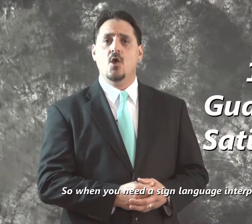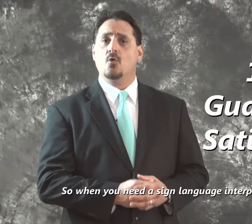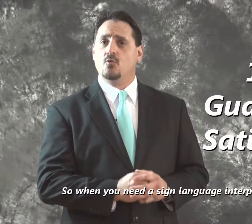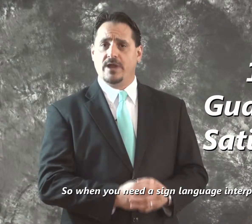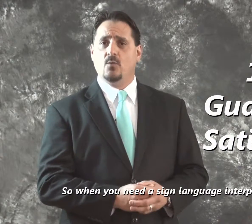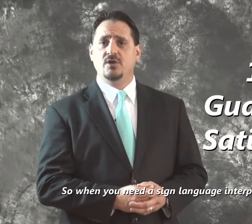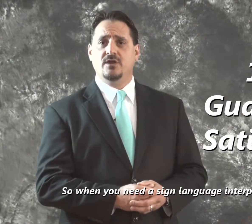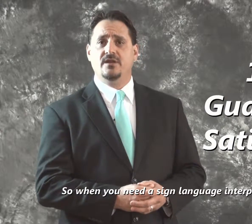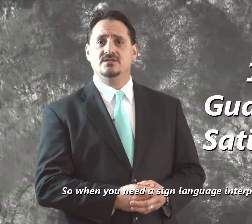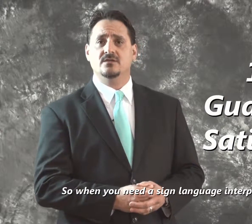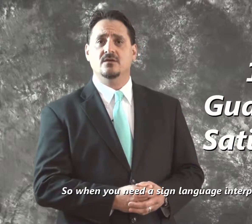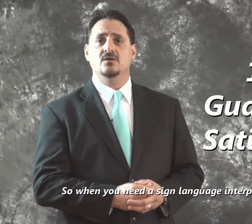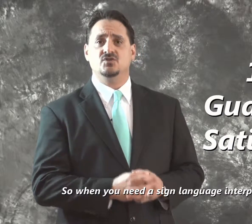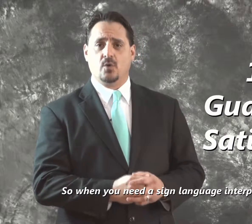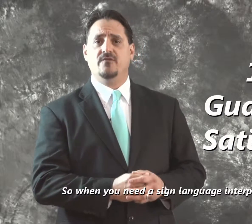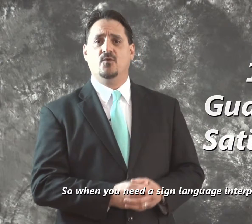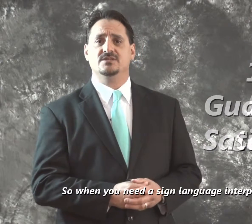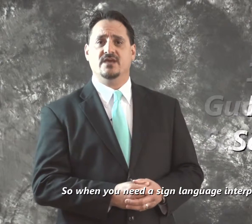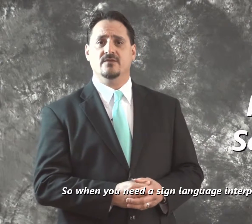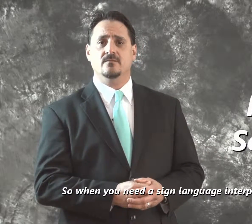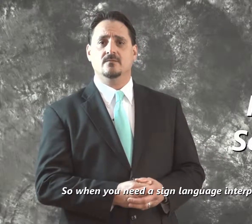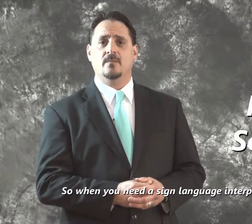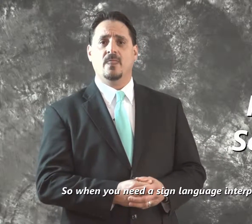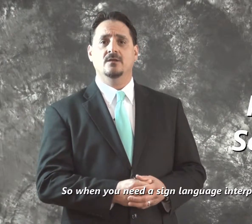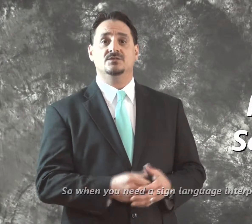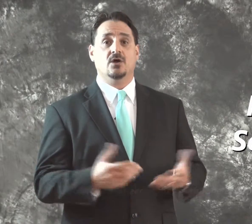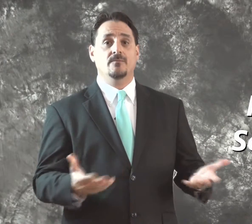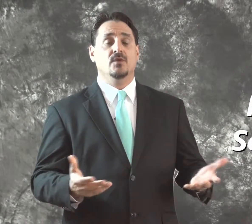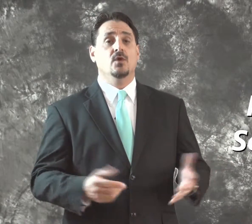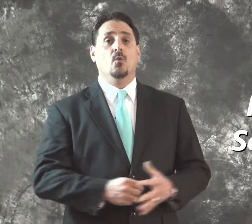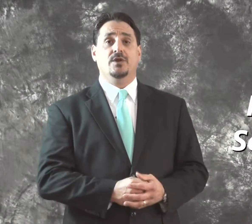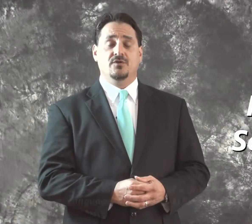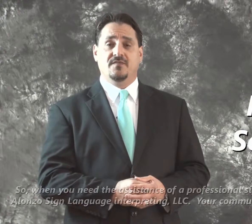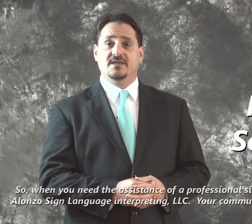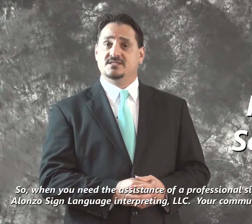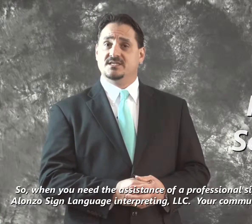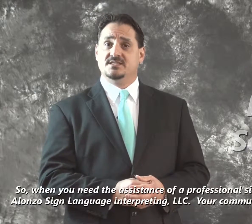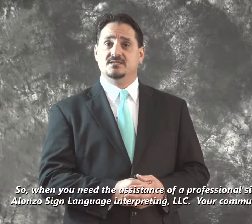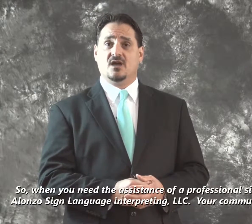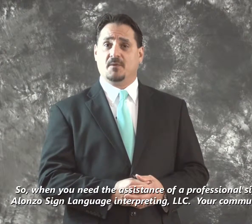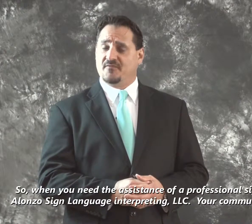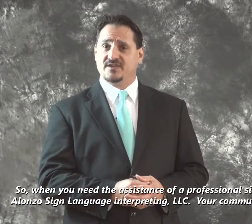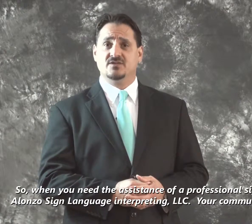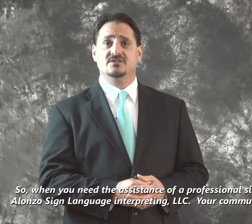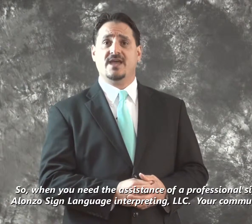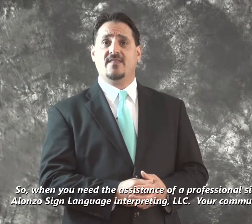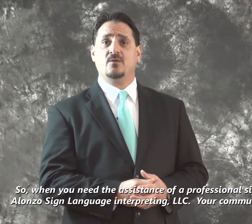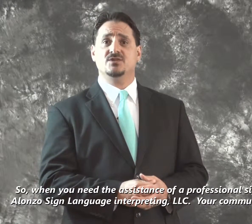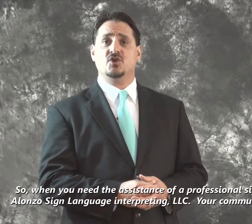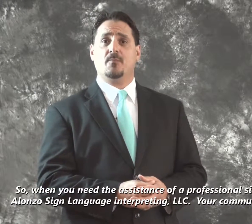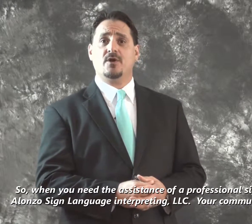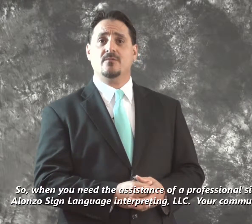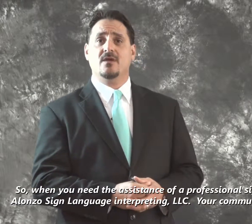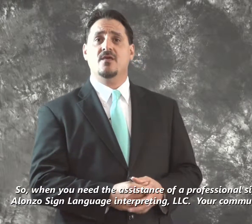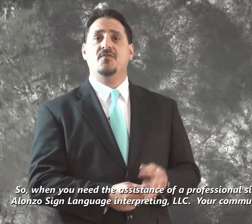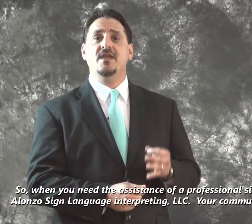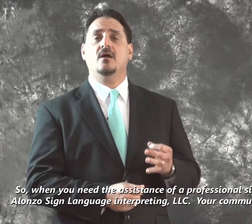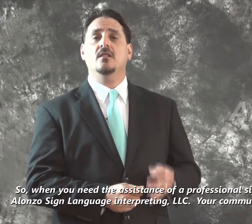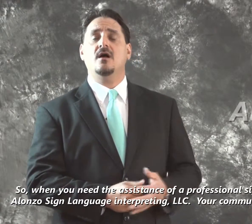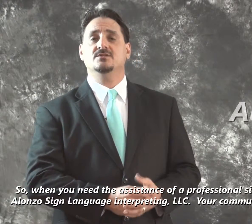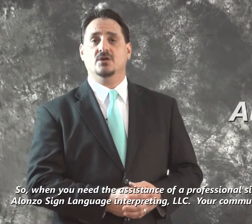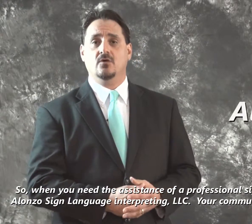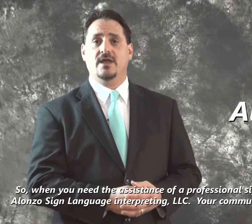done right ready when you need us 24 7 so when you need the assistance of a professional sign language interpreter